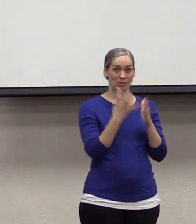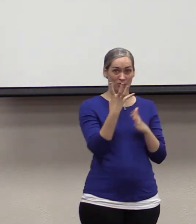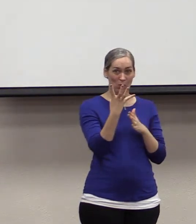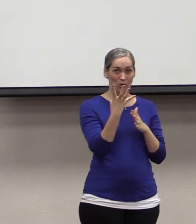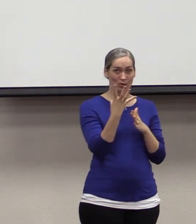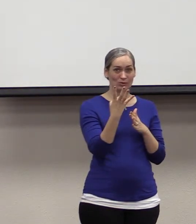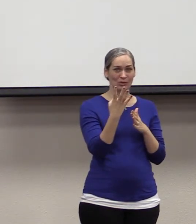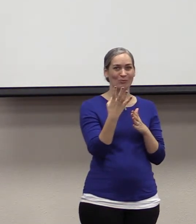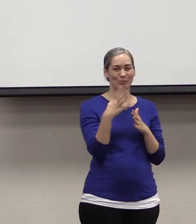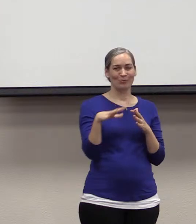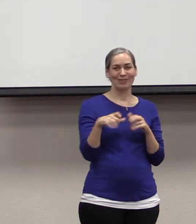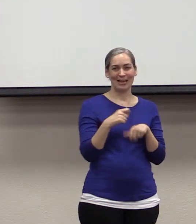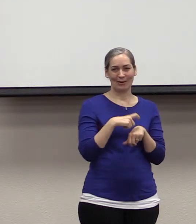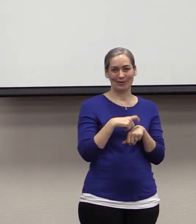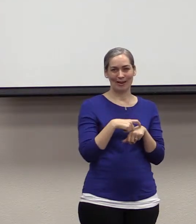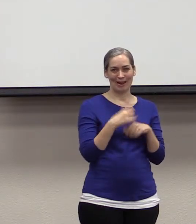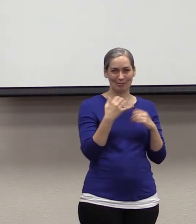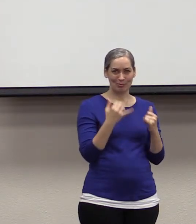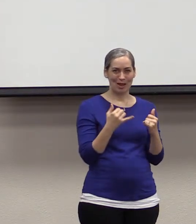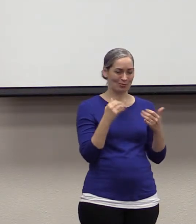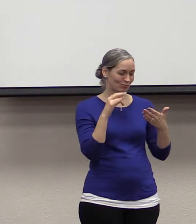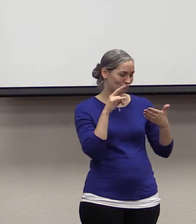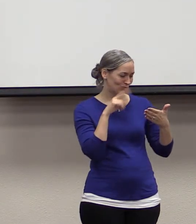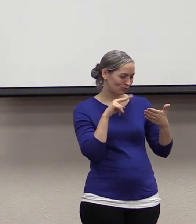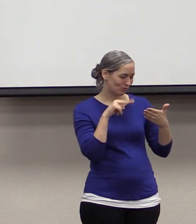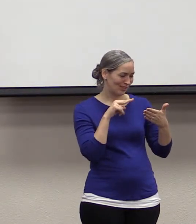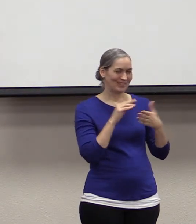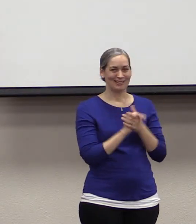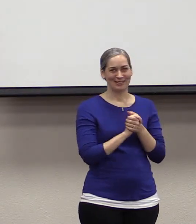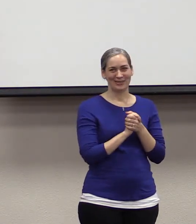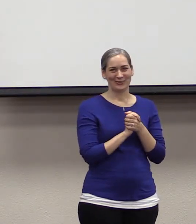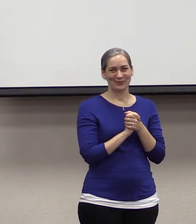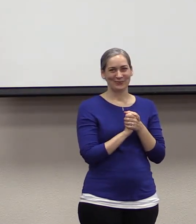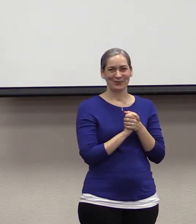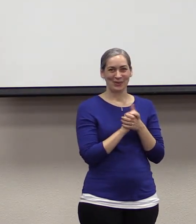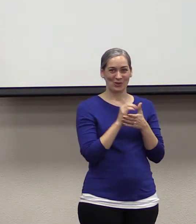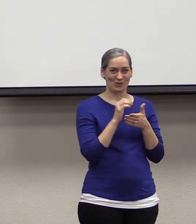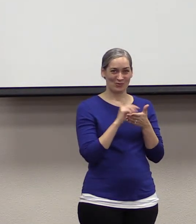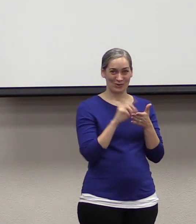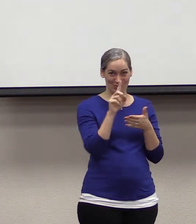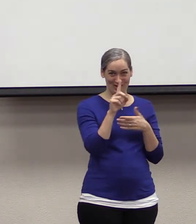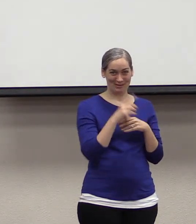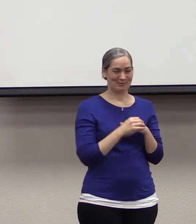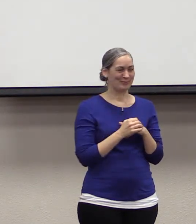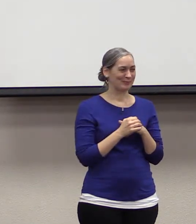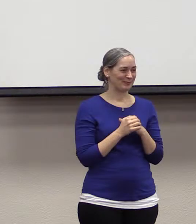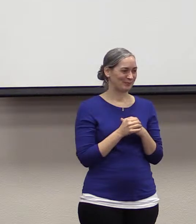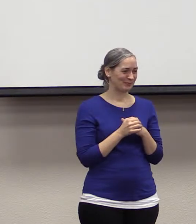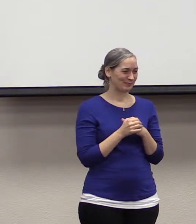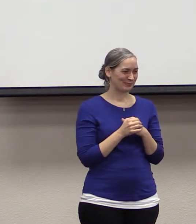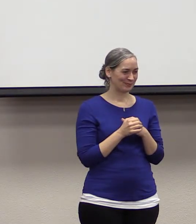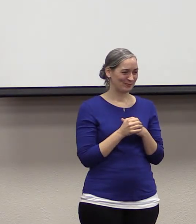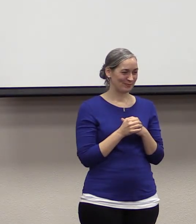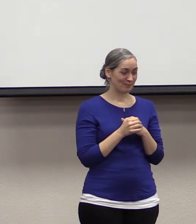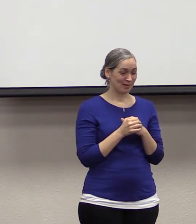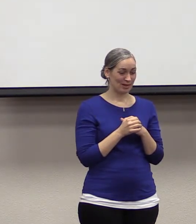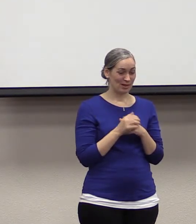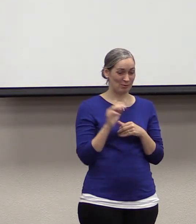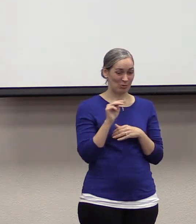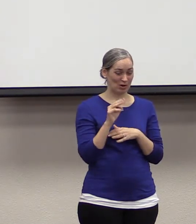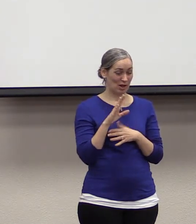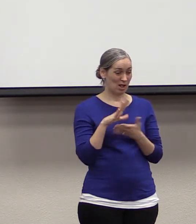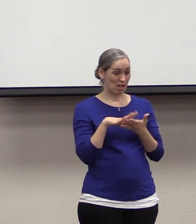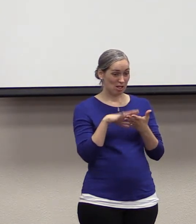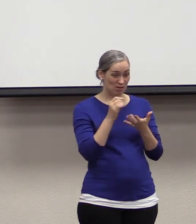down. But in chapter 4, let us start reading in verse 1. When Mordecai learned